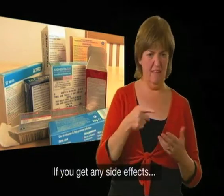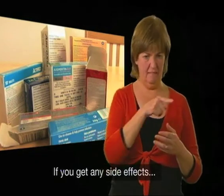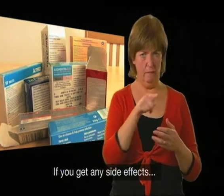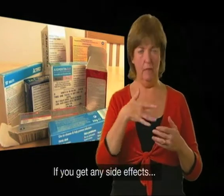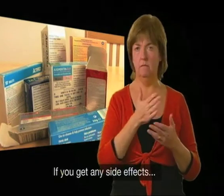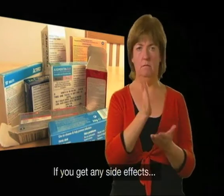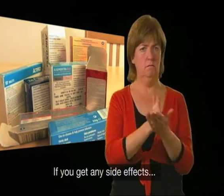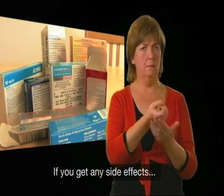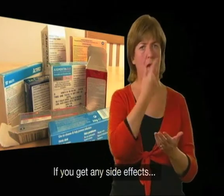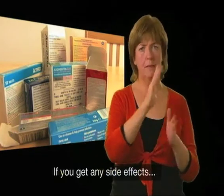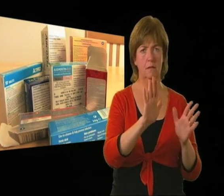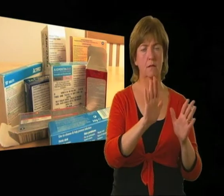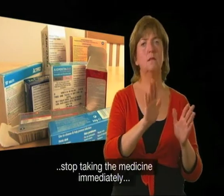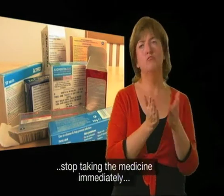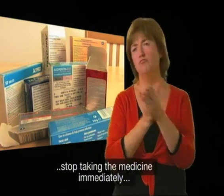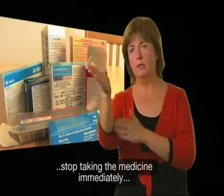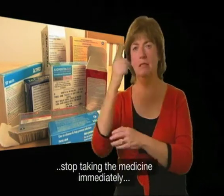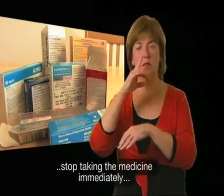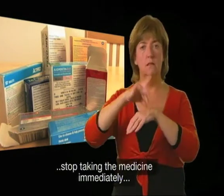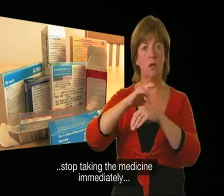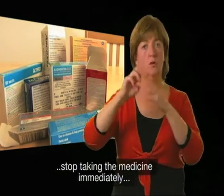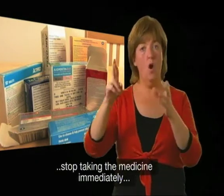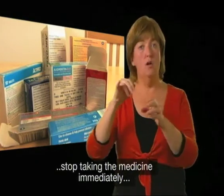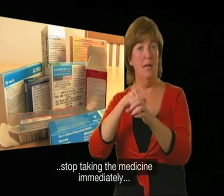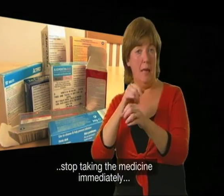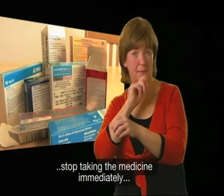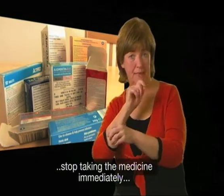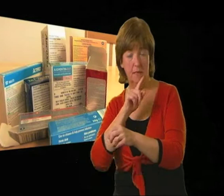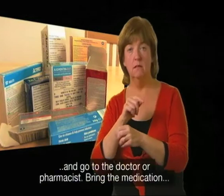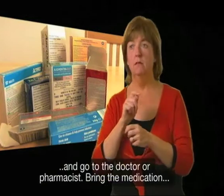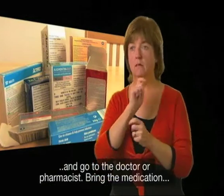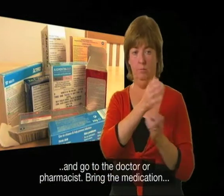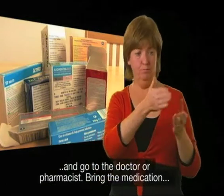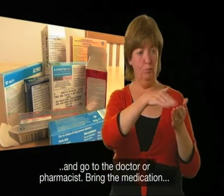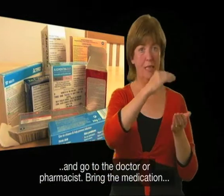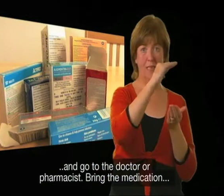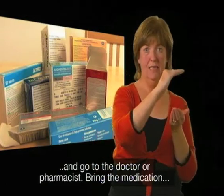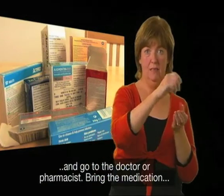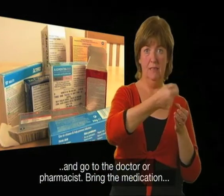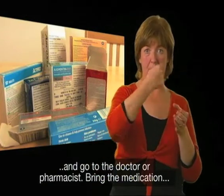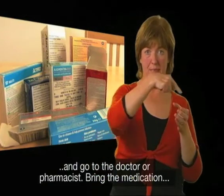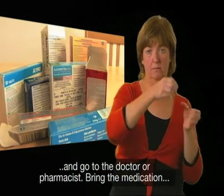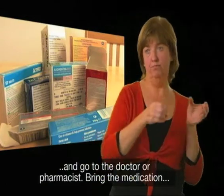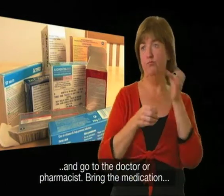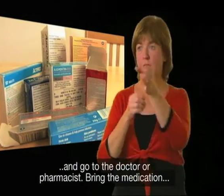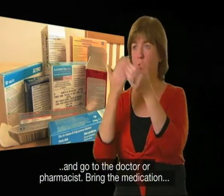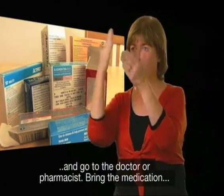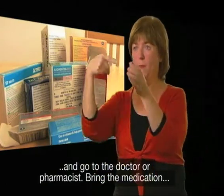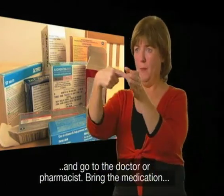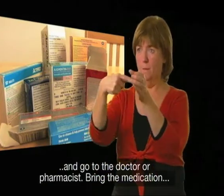If you get any side effects, stop taking the medicine immediately and go to the doctor or pharmacist. Bring the medication and all